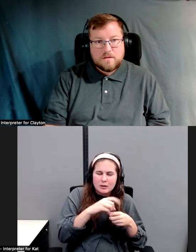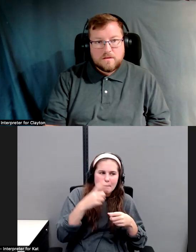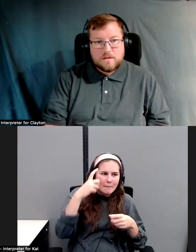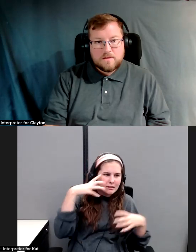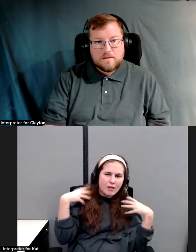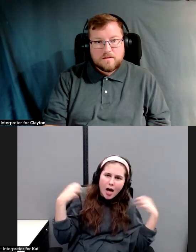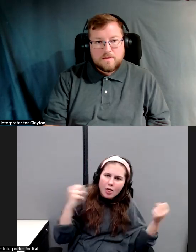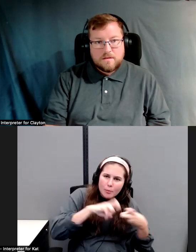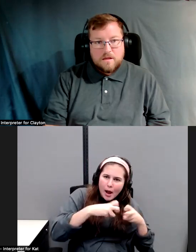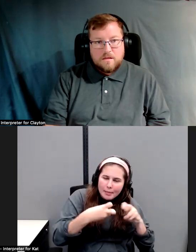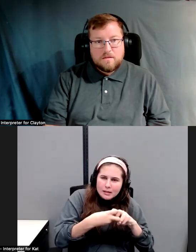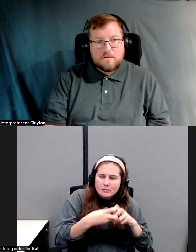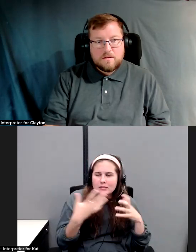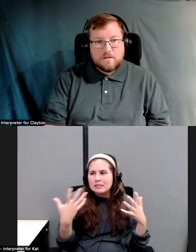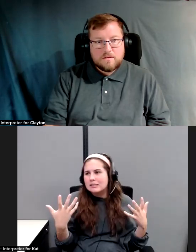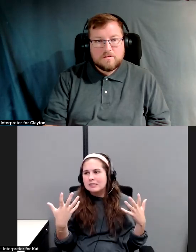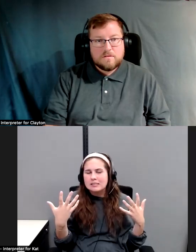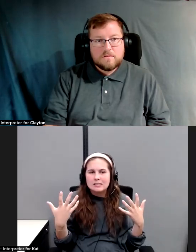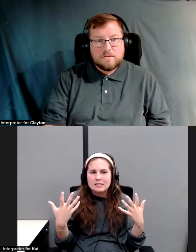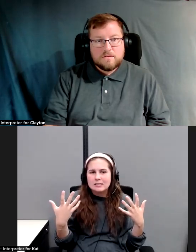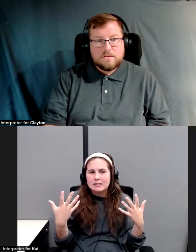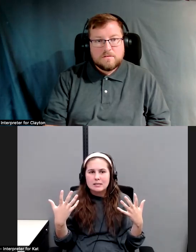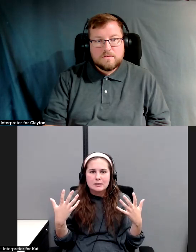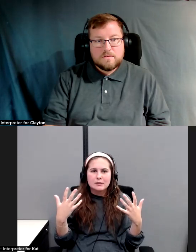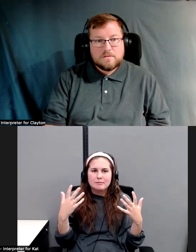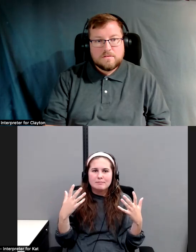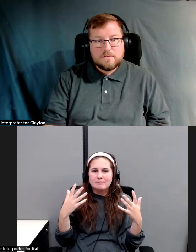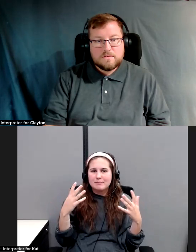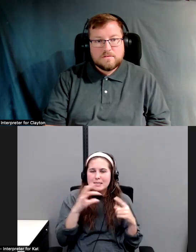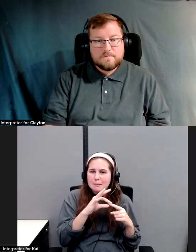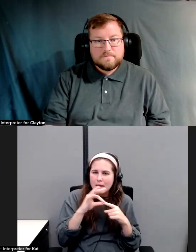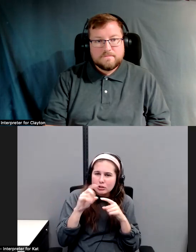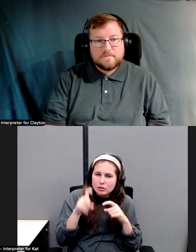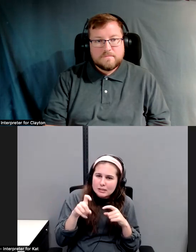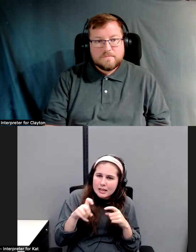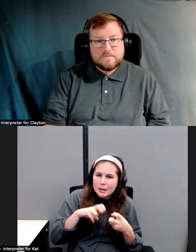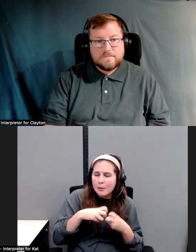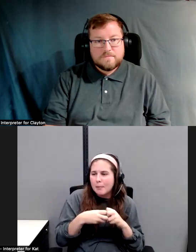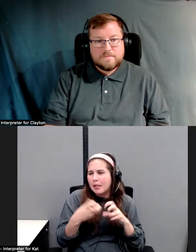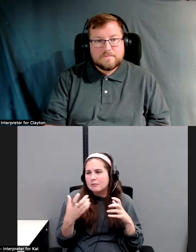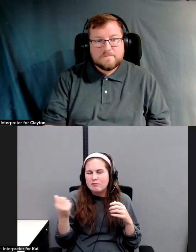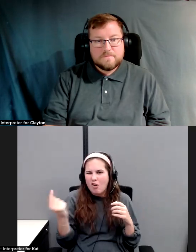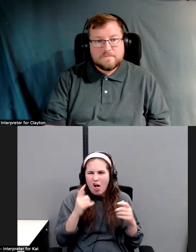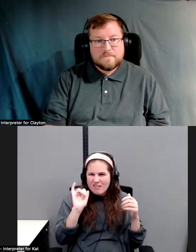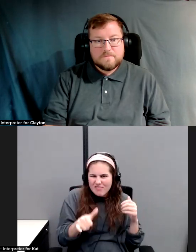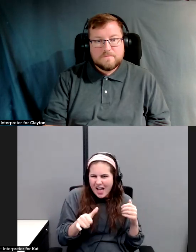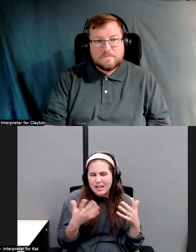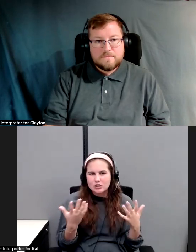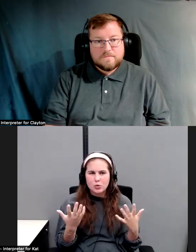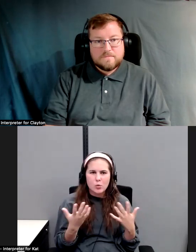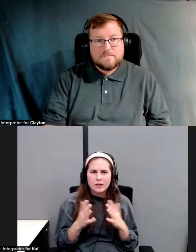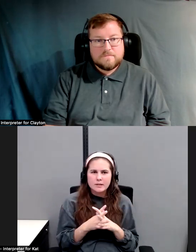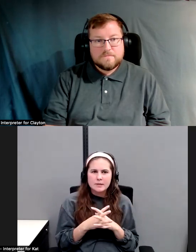issues. There are a lot of special needs issues. There's a lot of all of that stuff. So I tried to spread